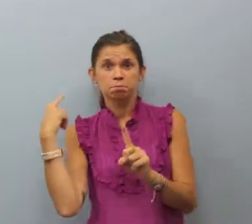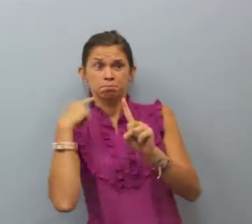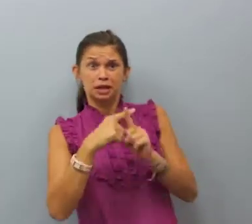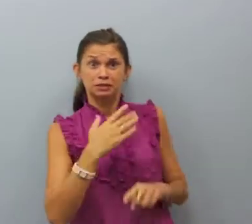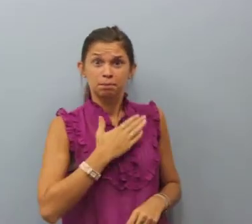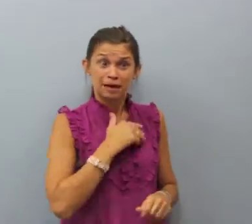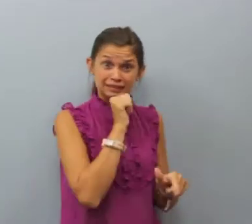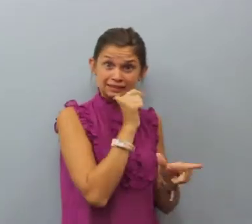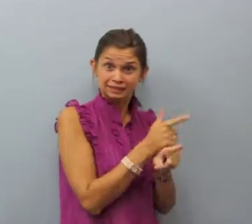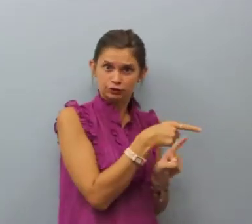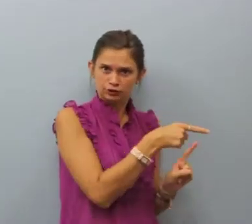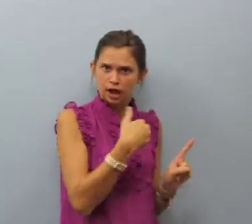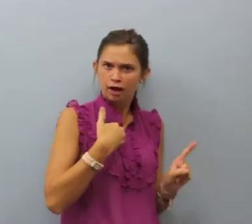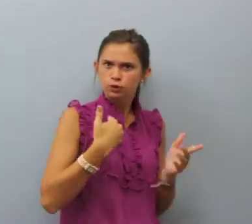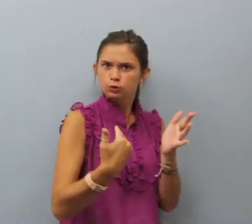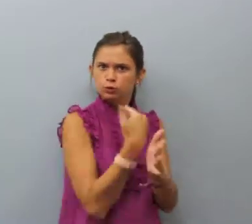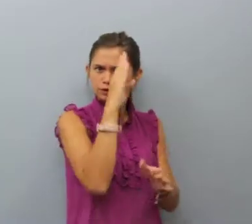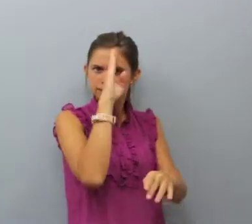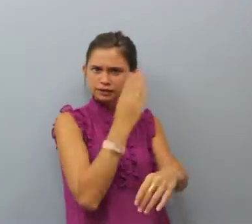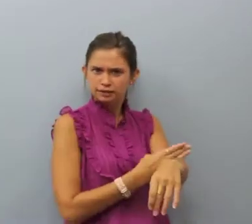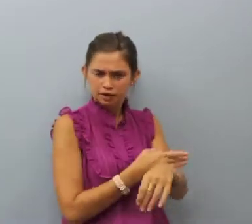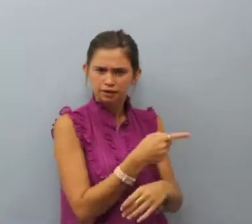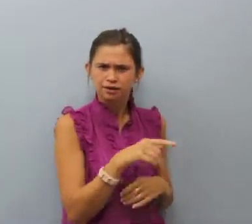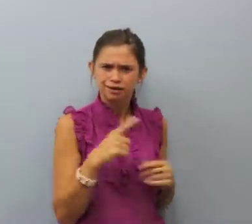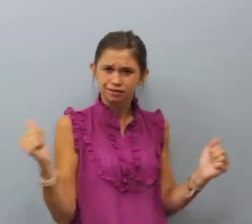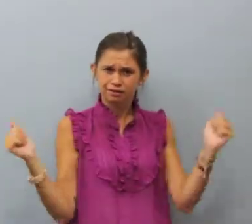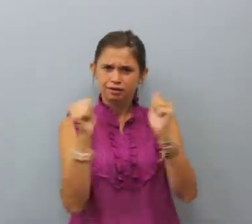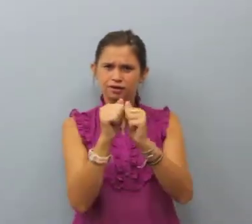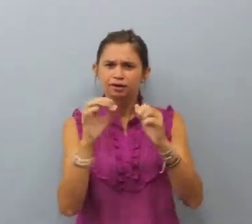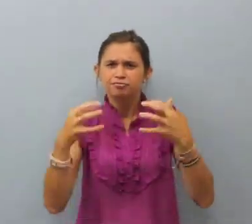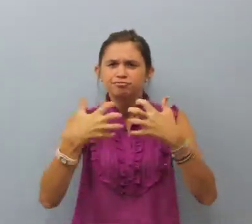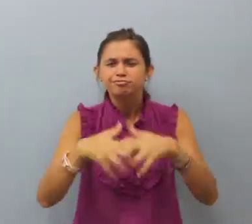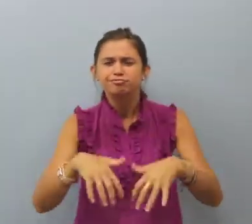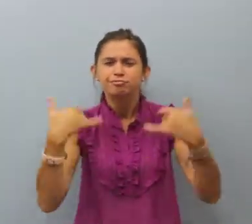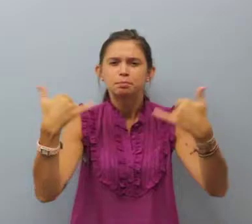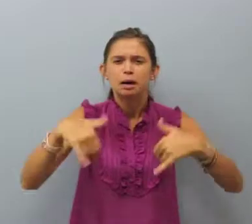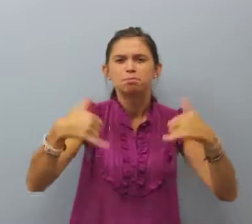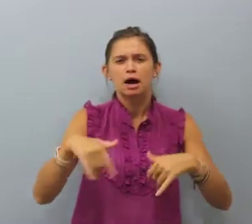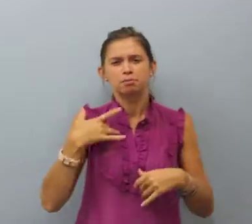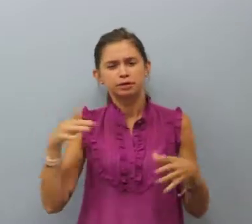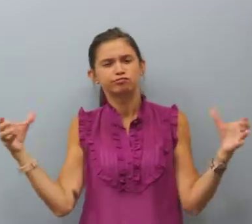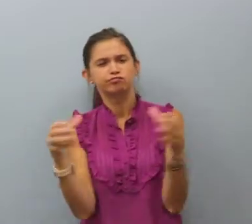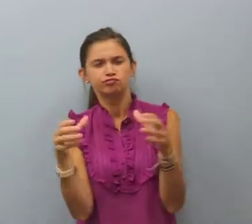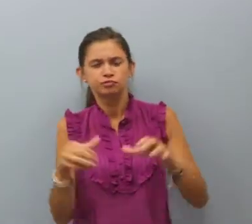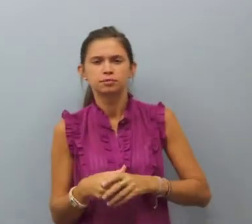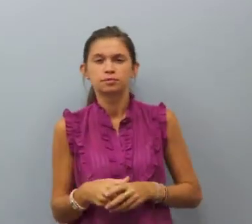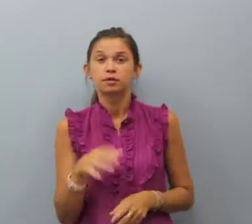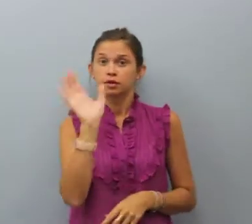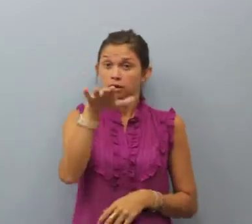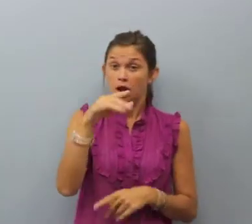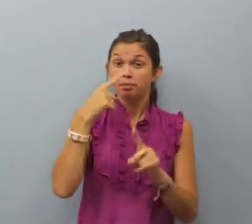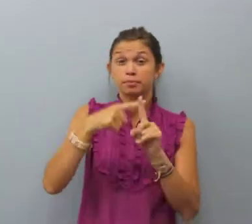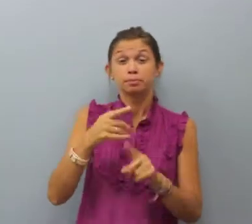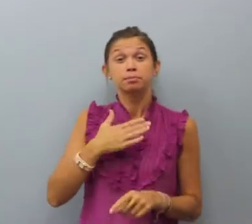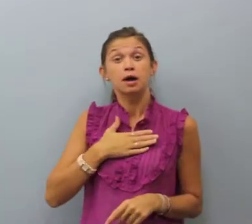She's with one particular family and with her sister who has a son, and they often get